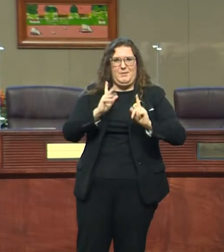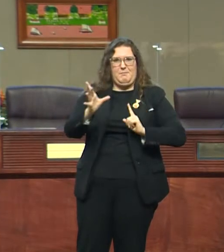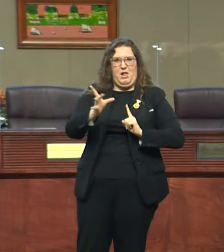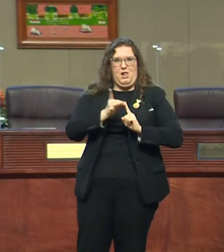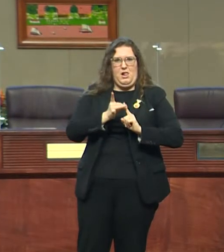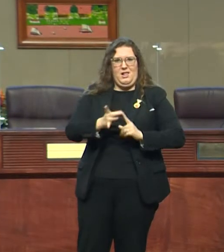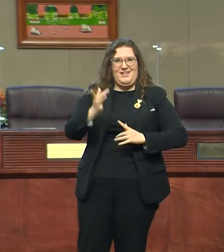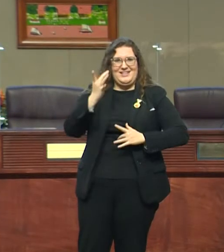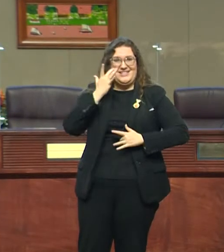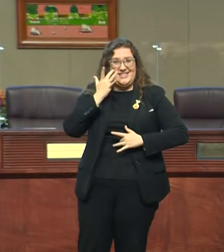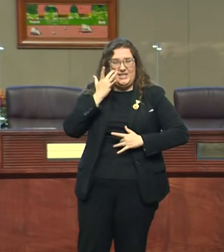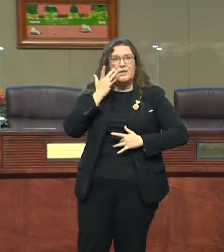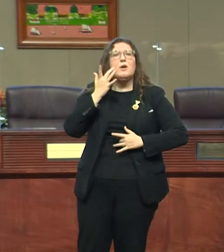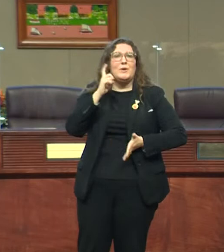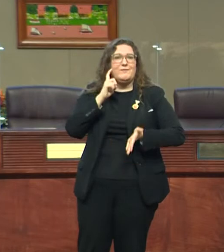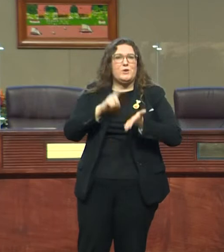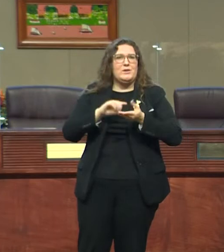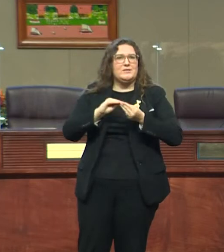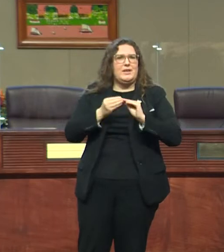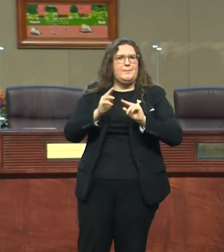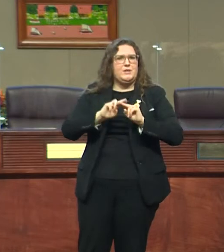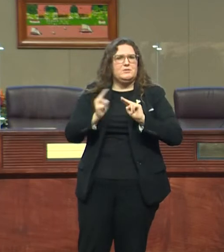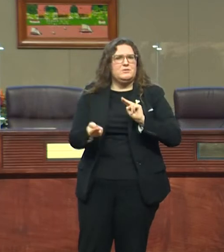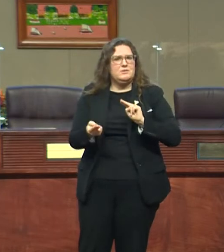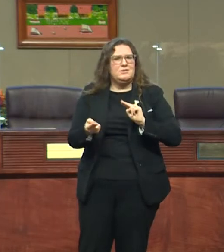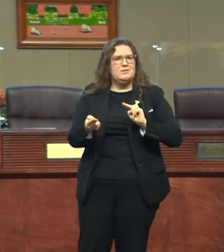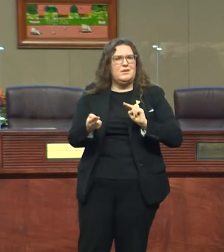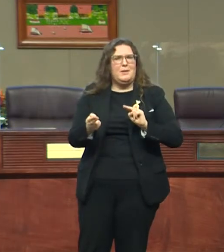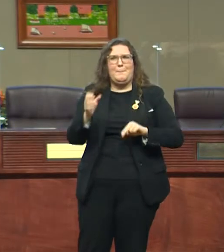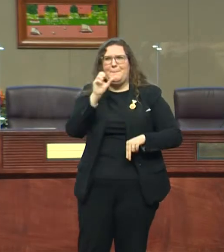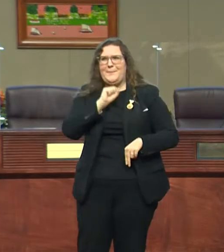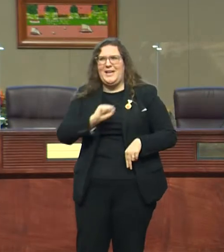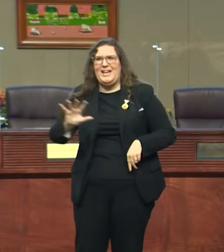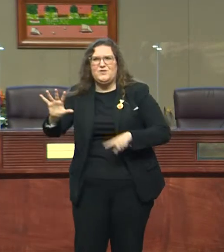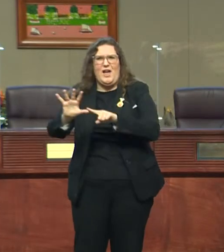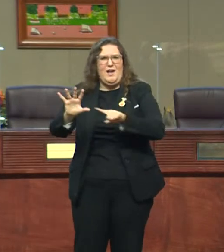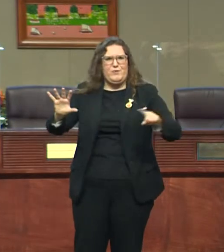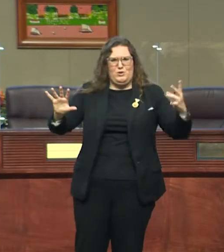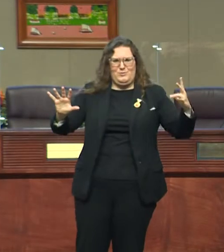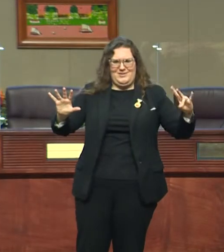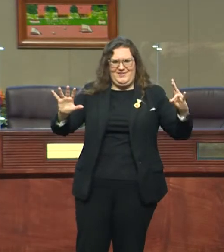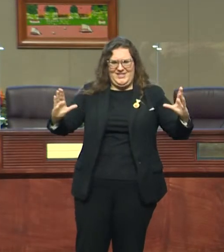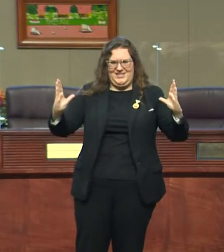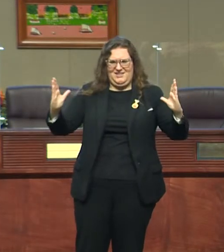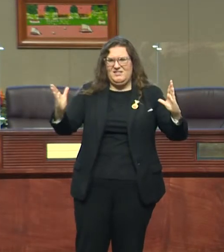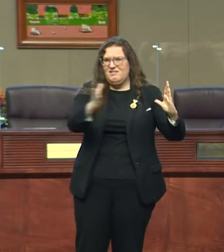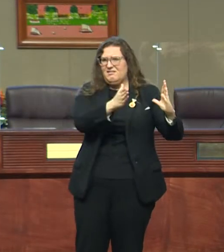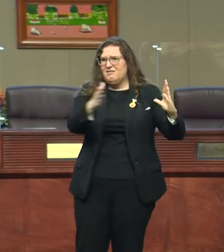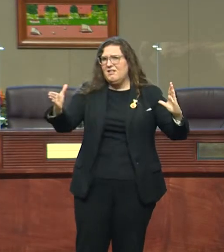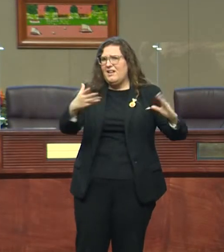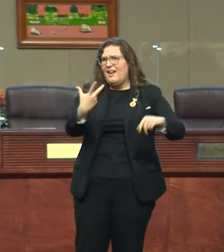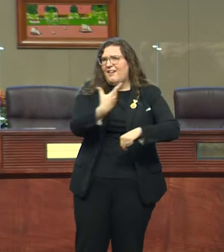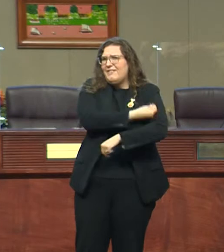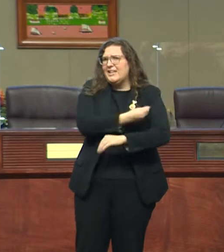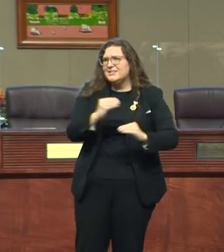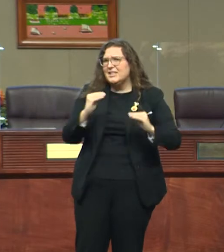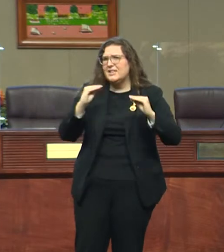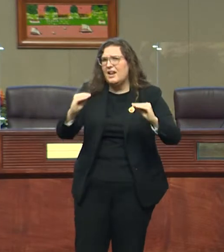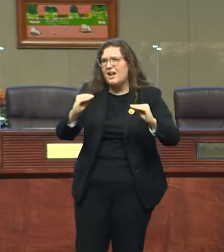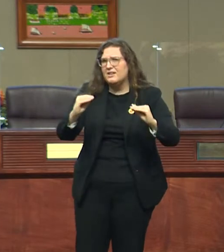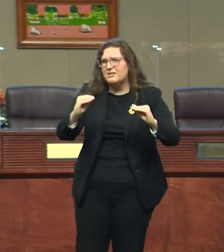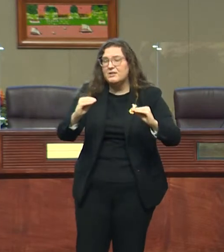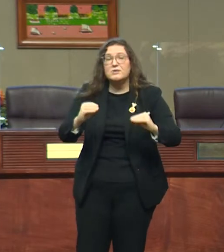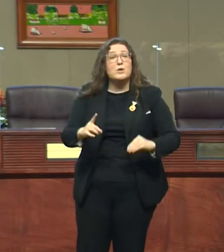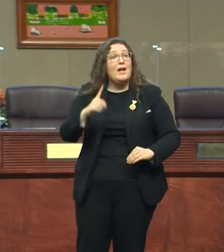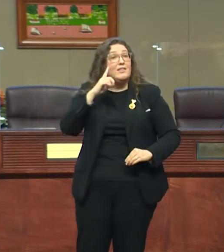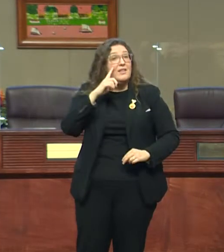not getting vaccinated. So I think it's a combination of different factors. First, we are over the hump of